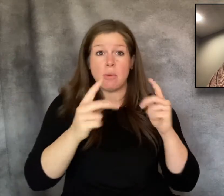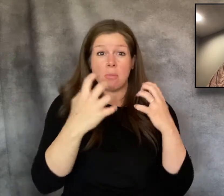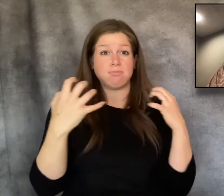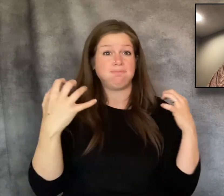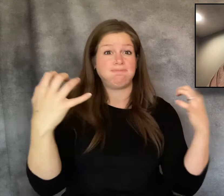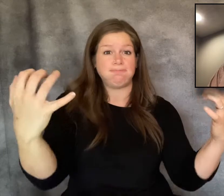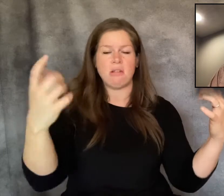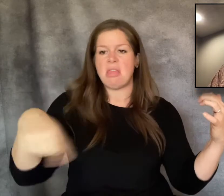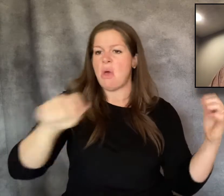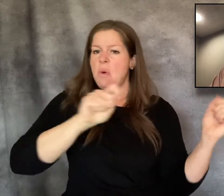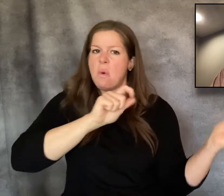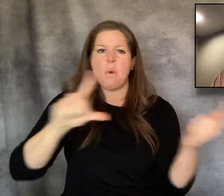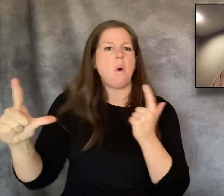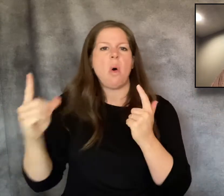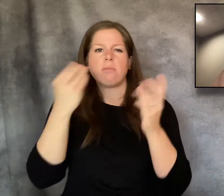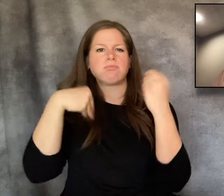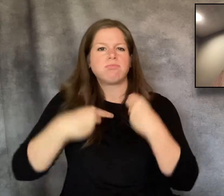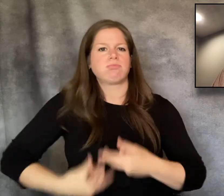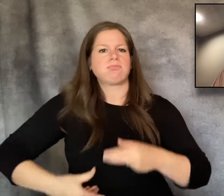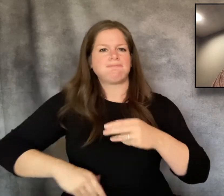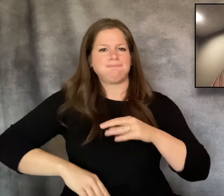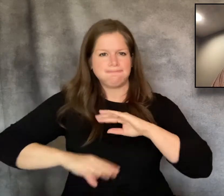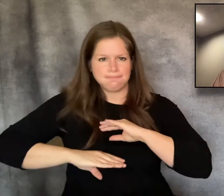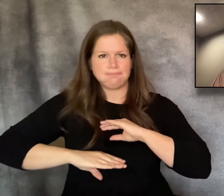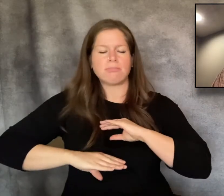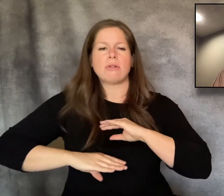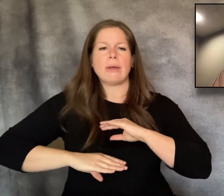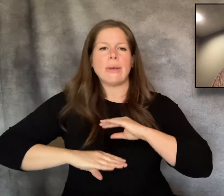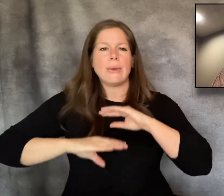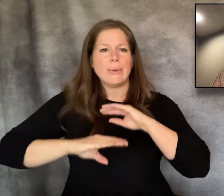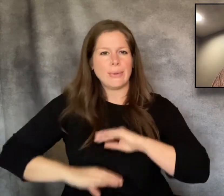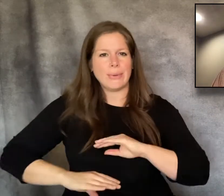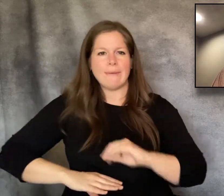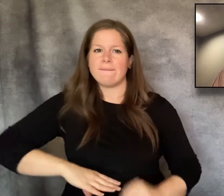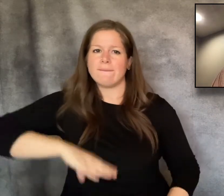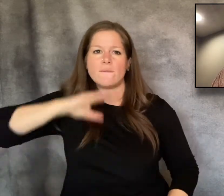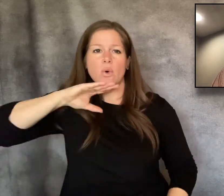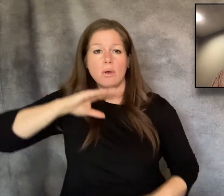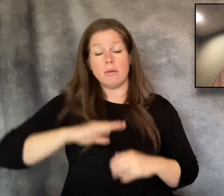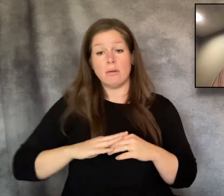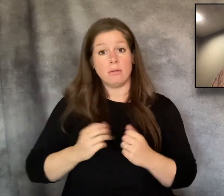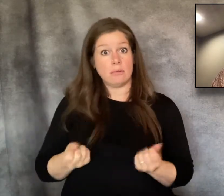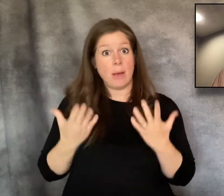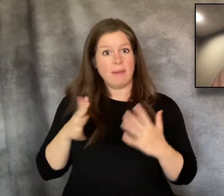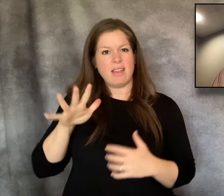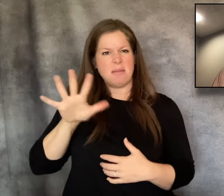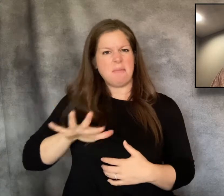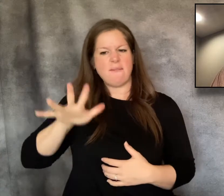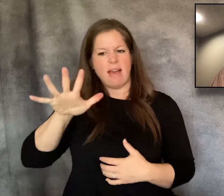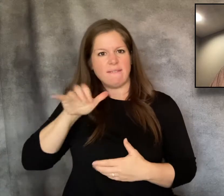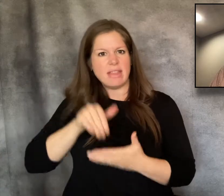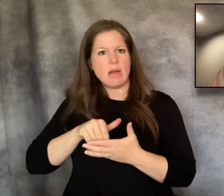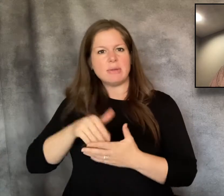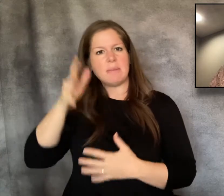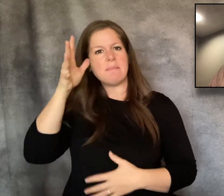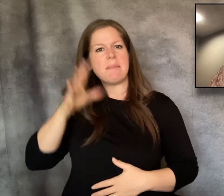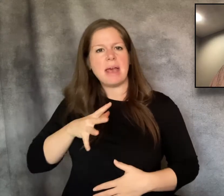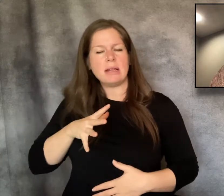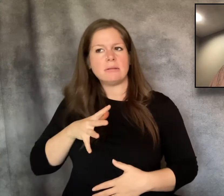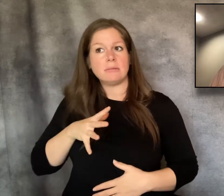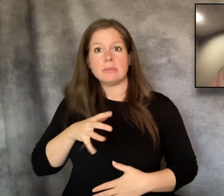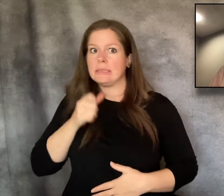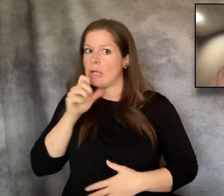And they took up 12 baskets full of the broken pieces left over, and those who ate were about 5,000 men, besides women and children.